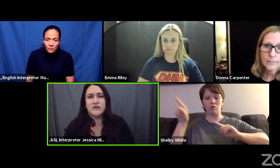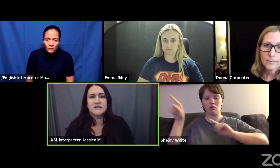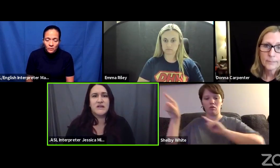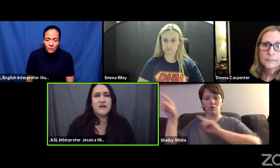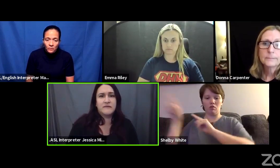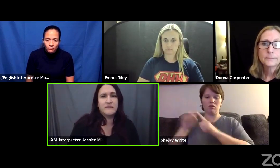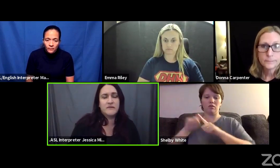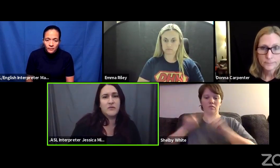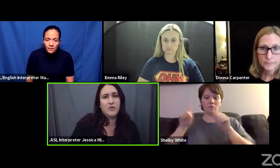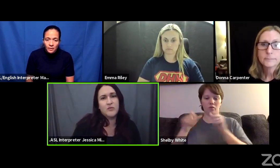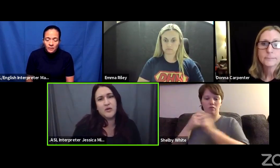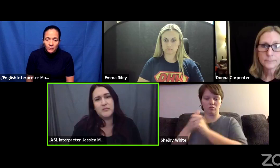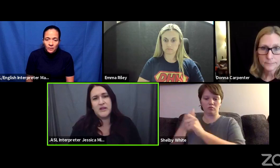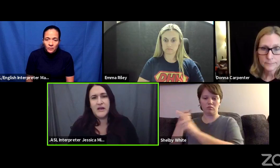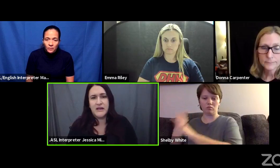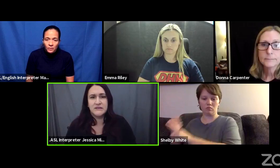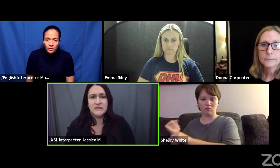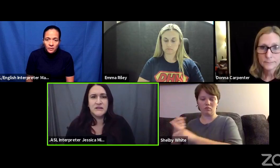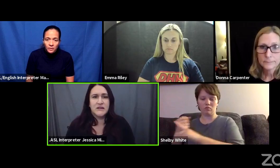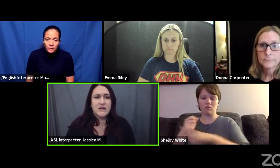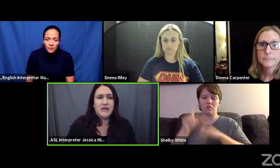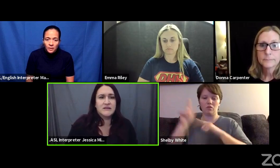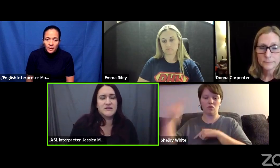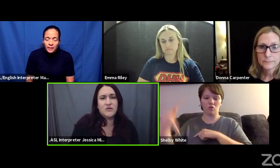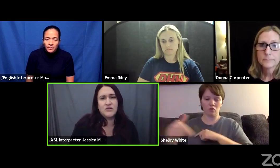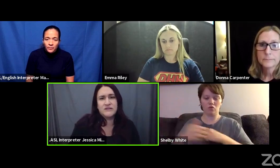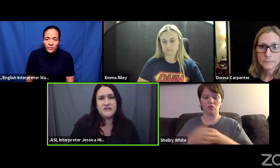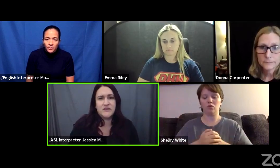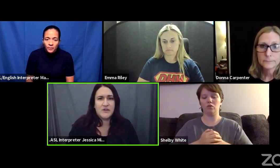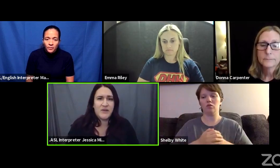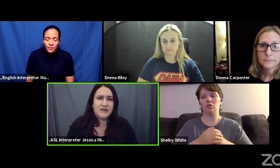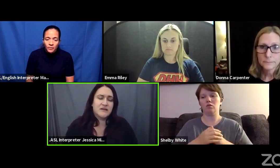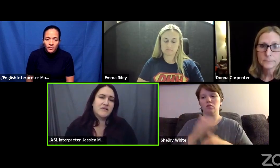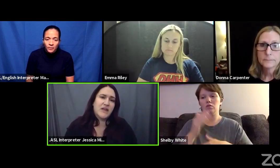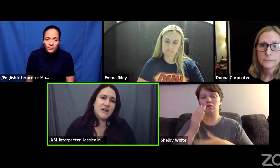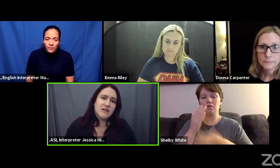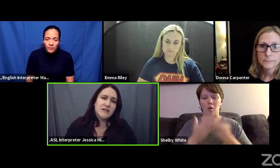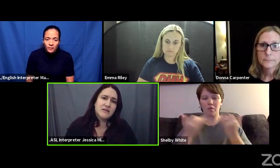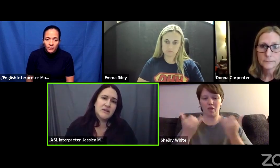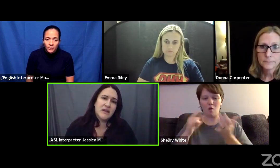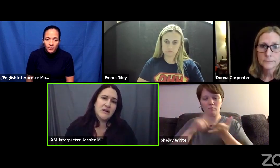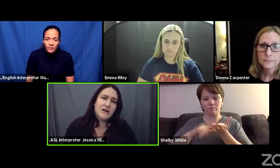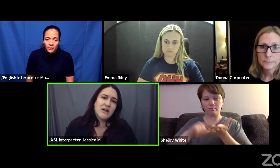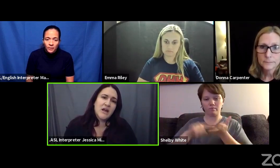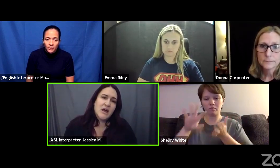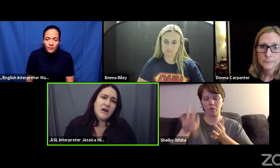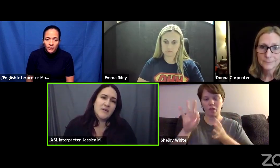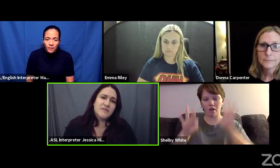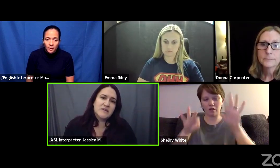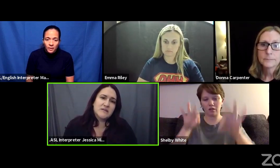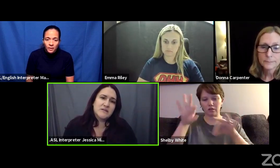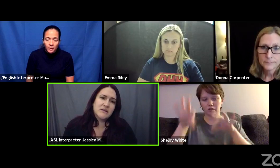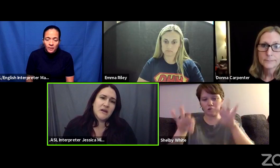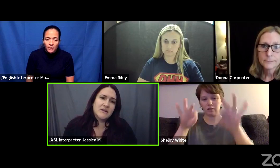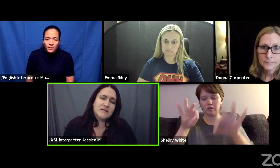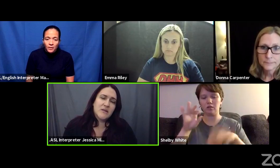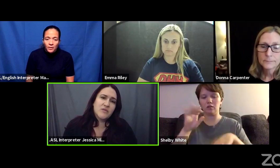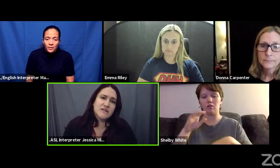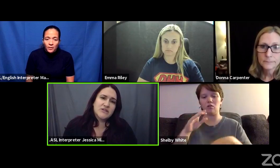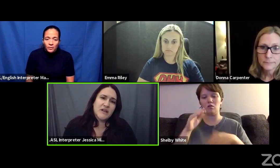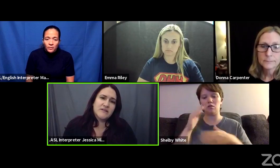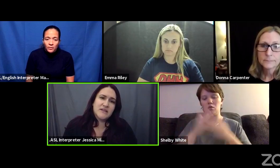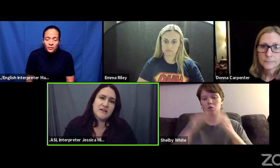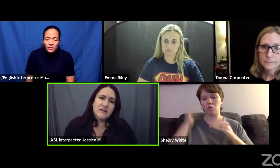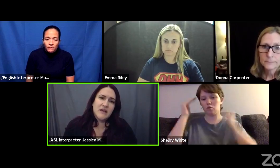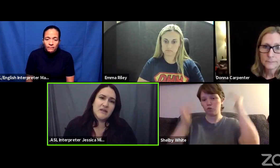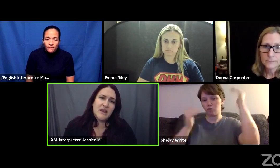is more deaf or more blind. And so you'll see different impacts of that later. Some